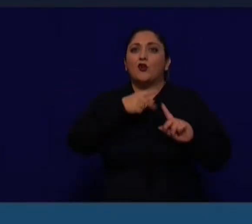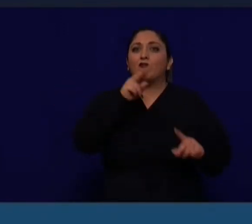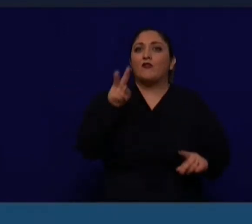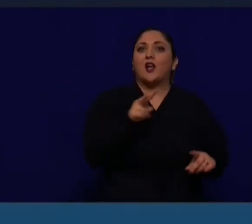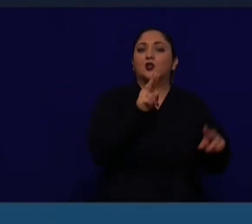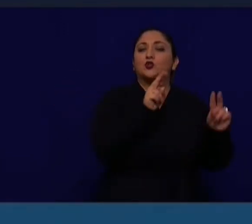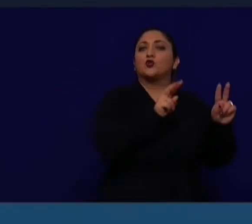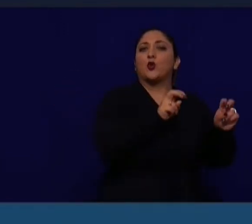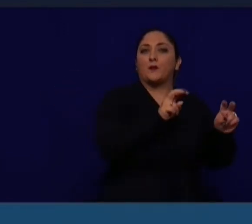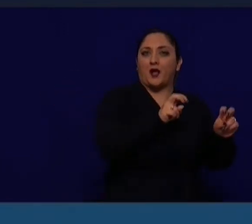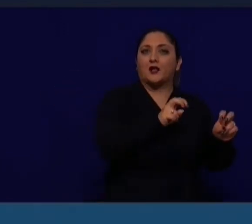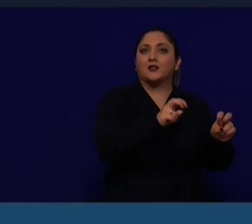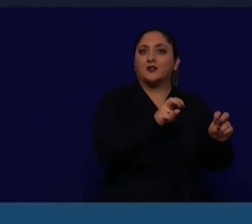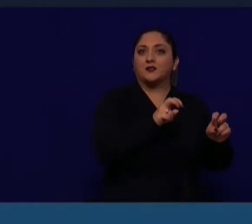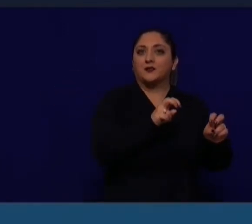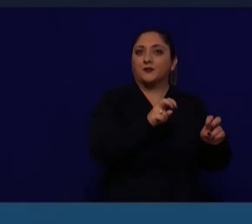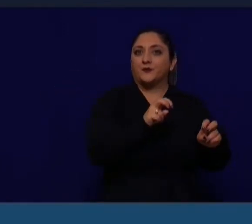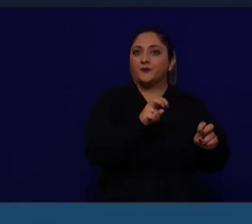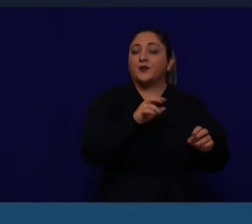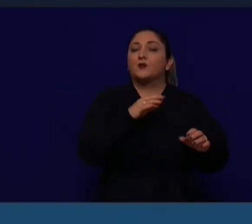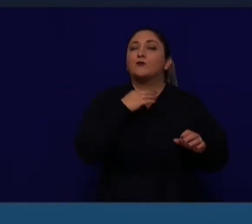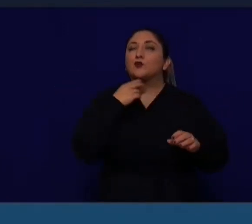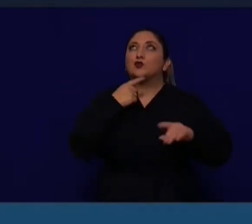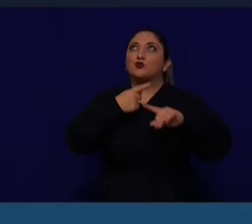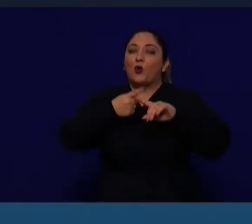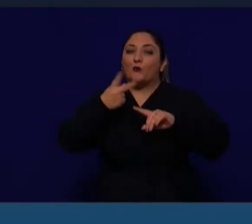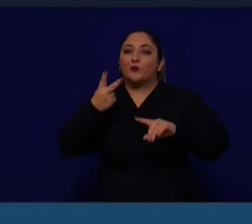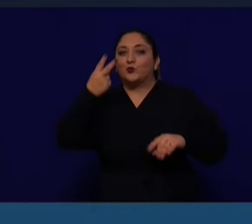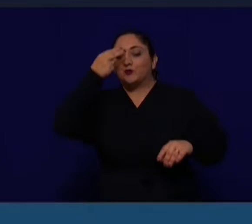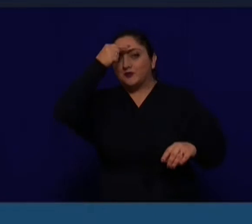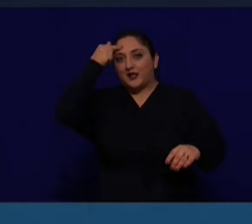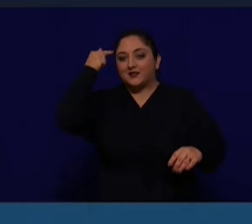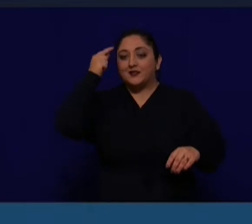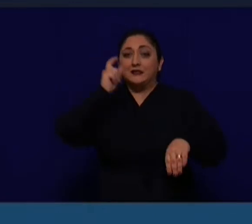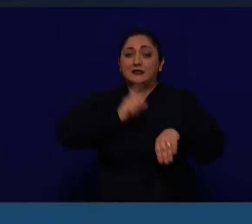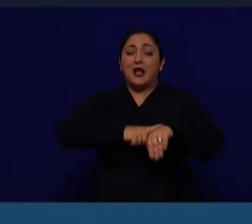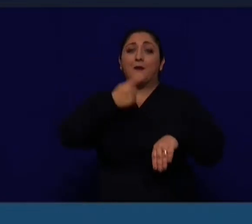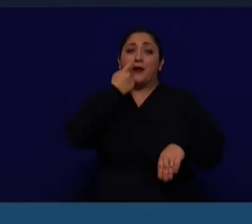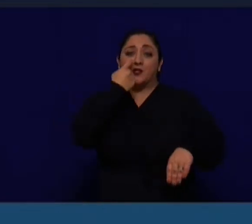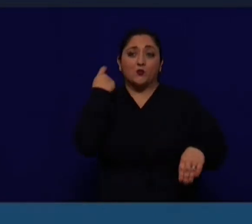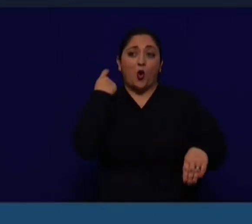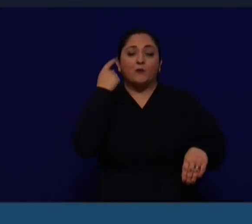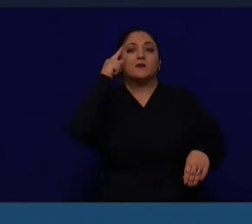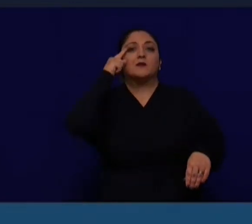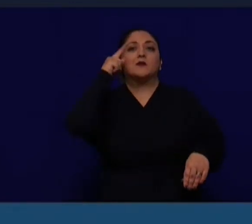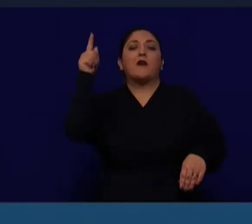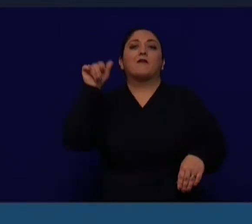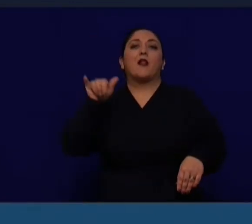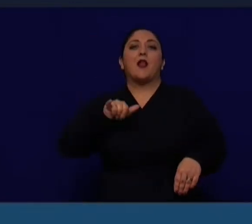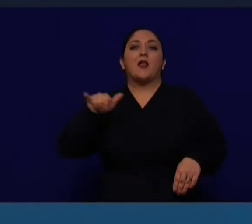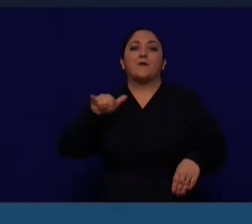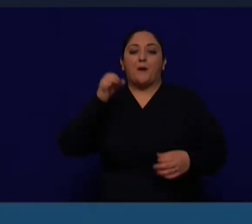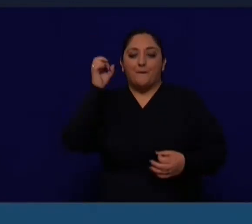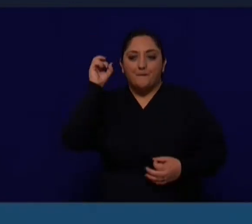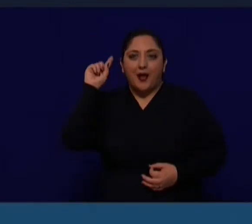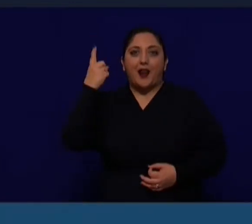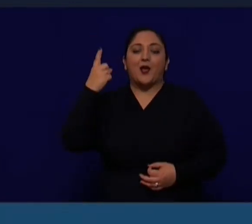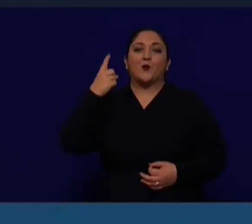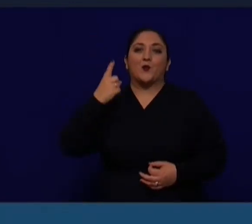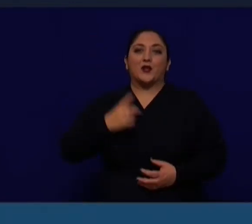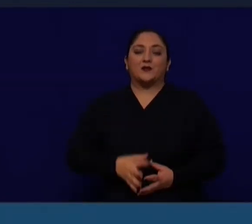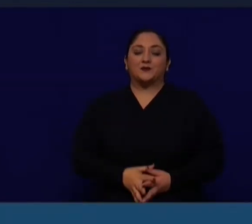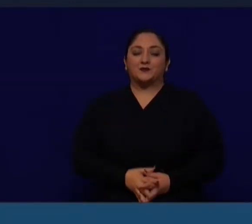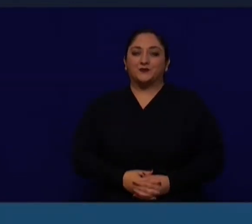il-test pożittiv u mbagħad terġa' tagħmel genetic sequencing, tkun tista' tara ukoll li jkollok iktar real time information ta' xi jkun qiegħed